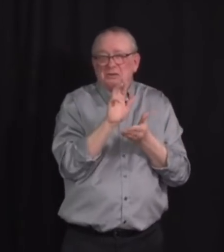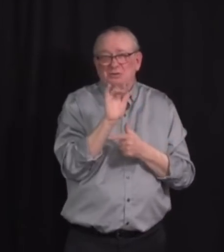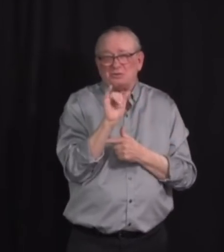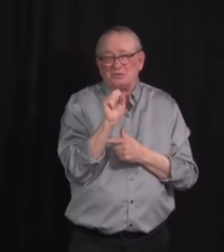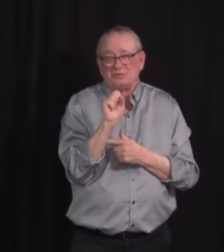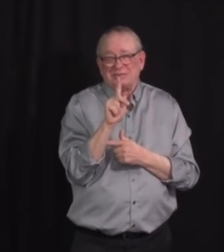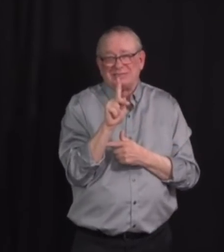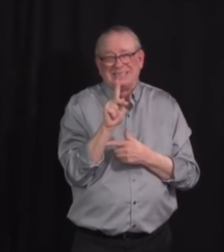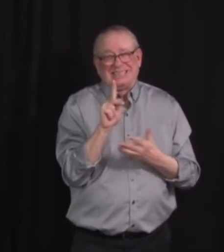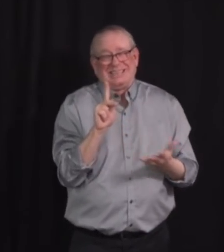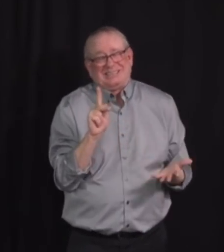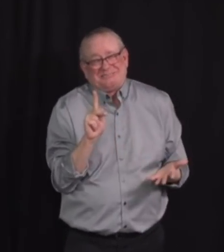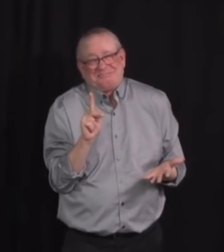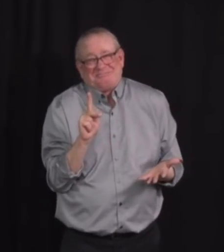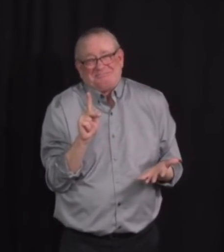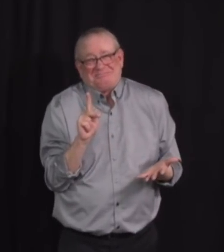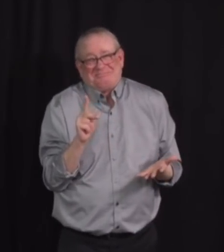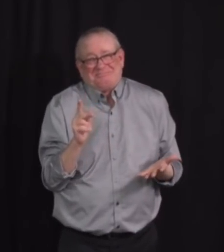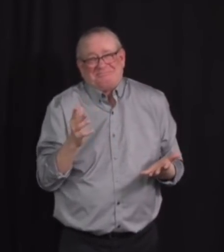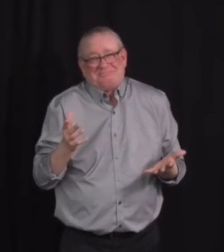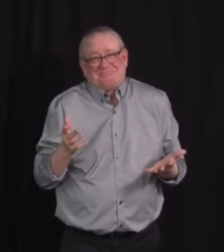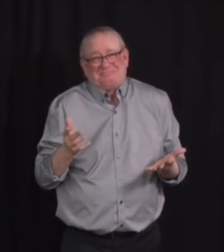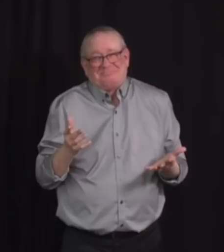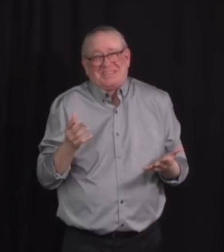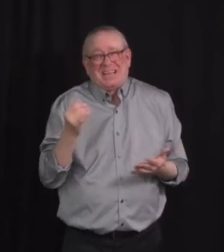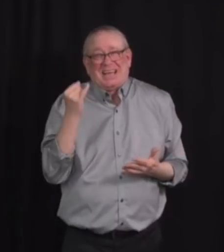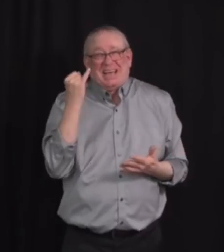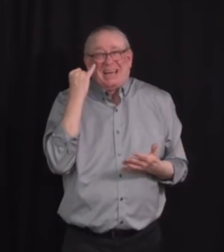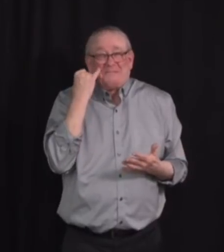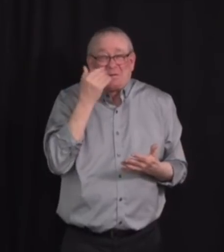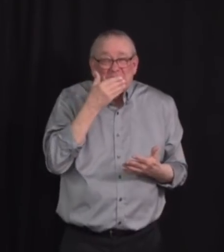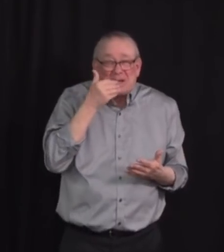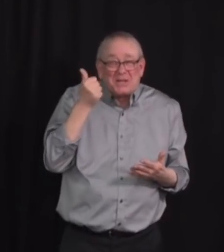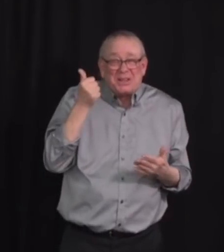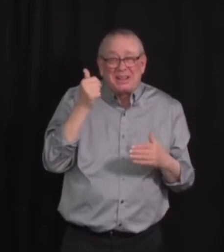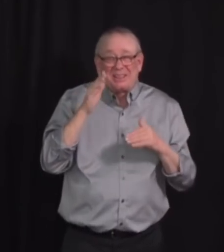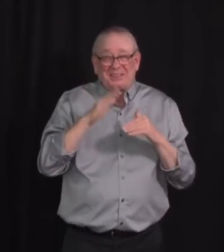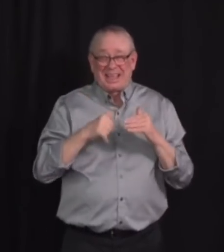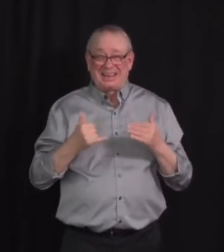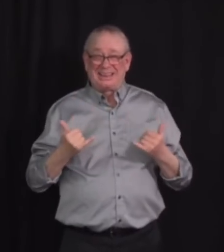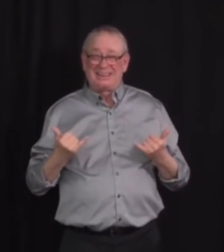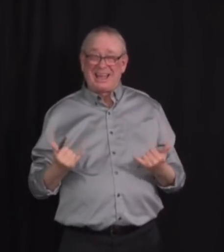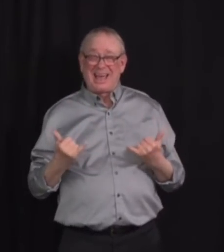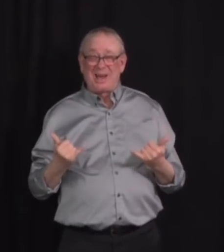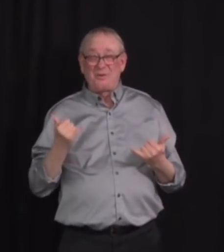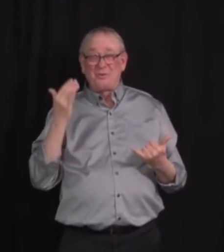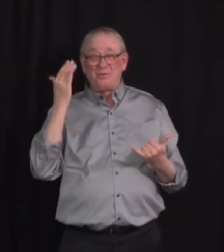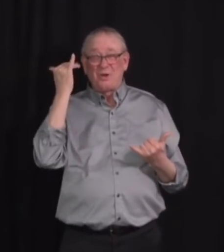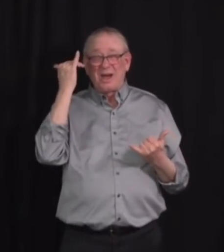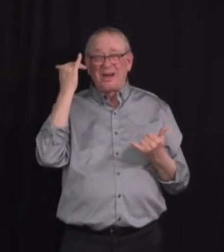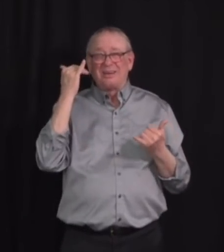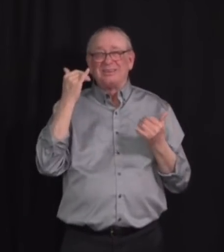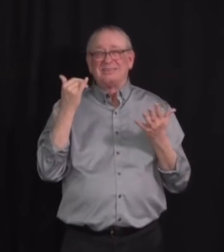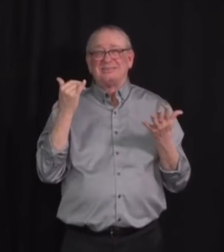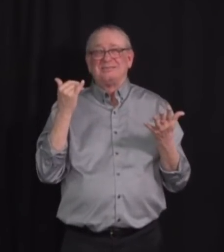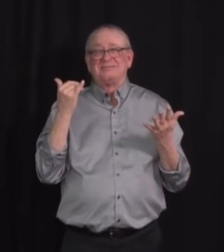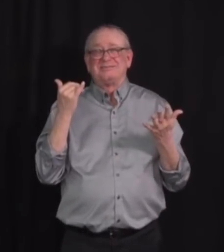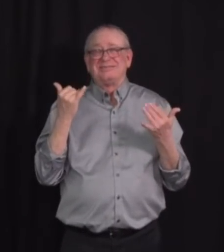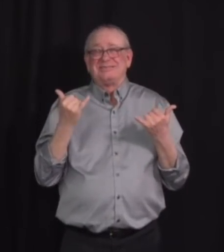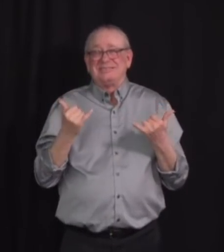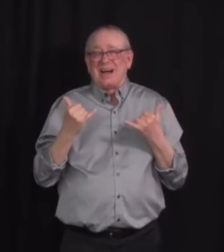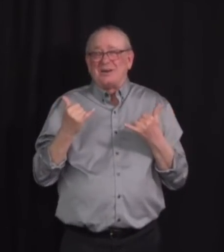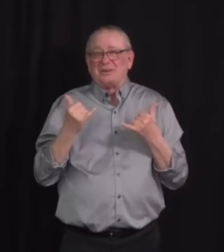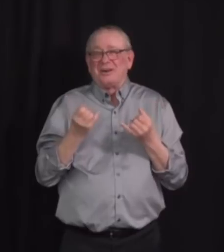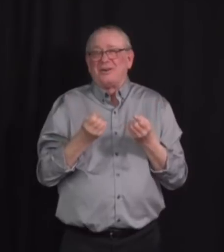of interaction to happen, whether that would actually be better than the current state, because in some ways perhaps the current state is causing